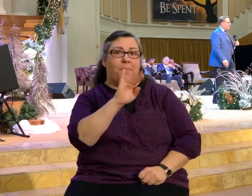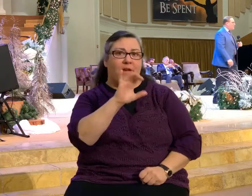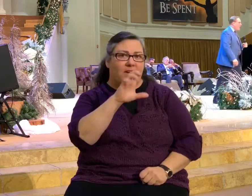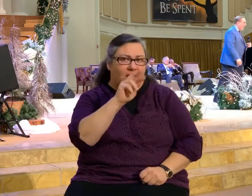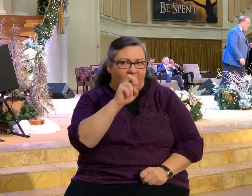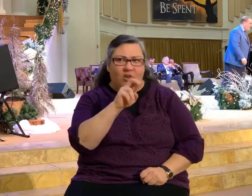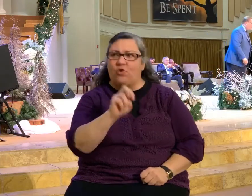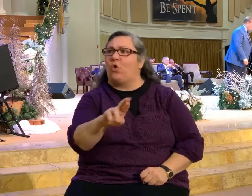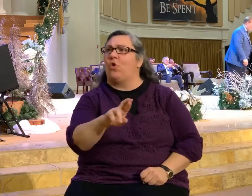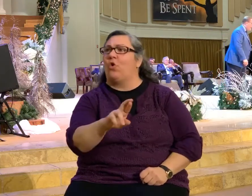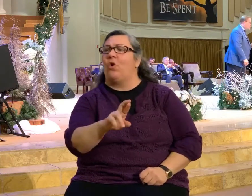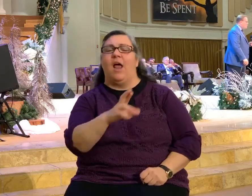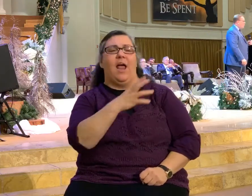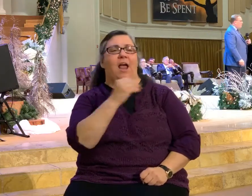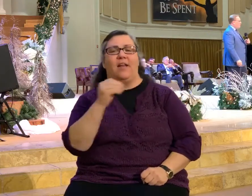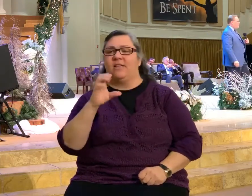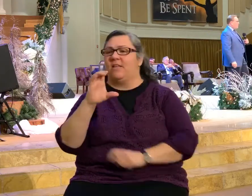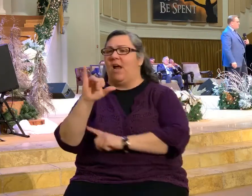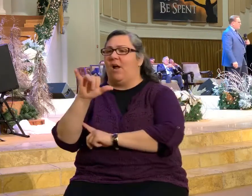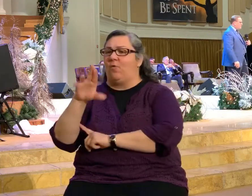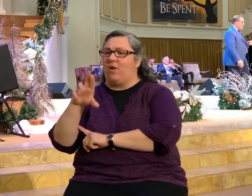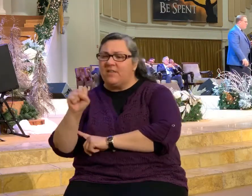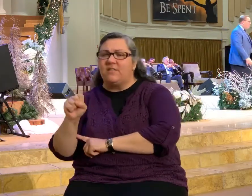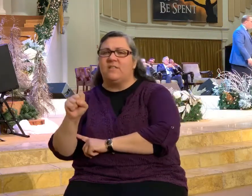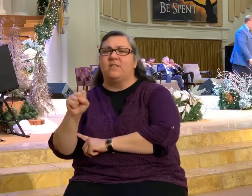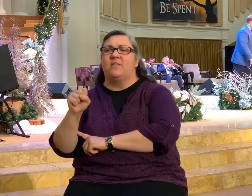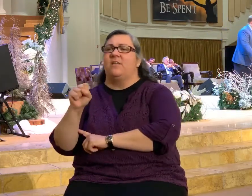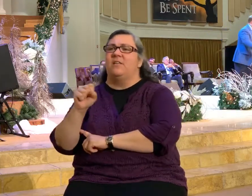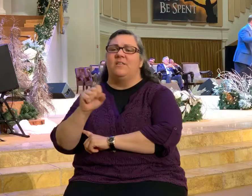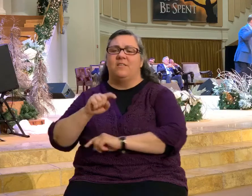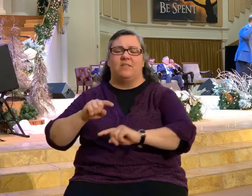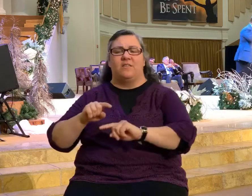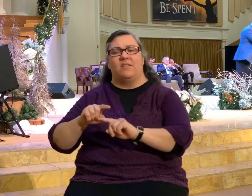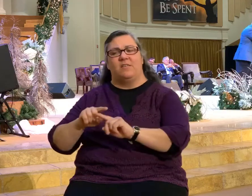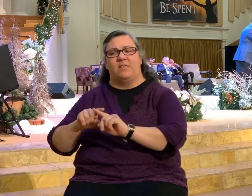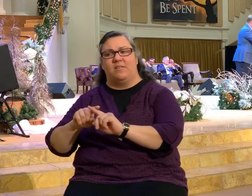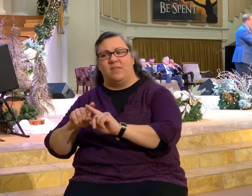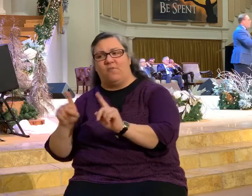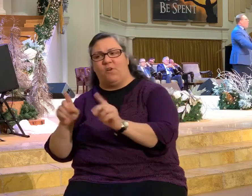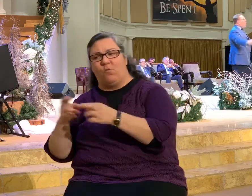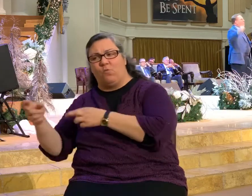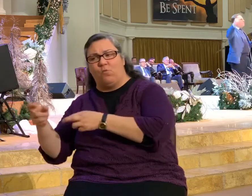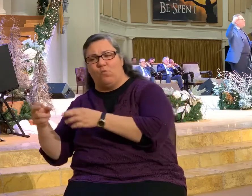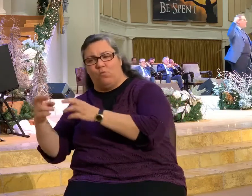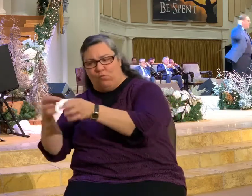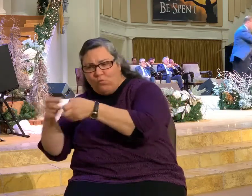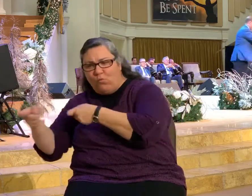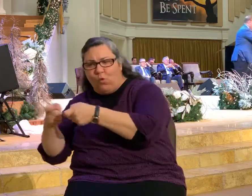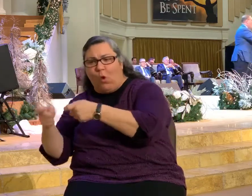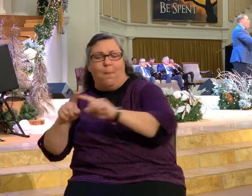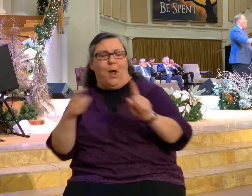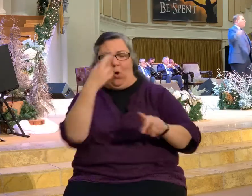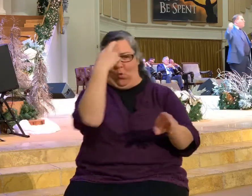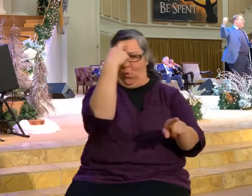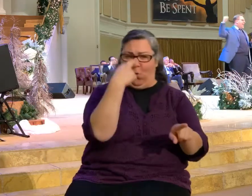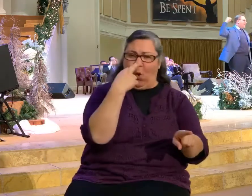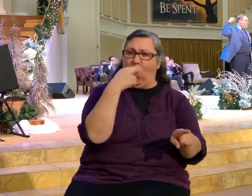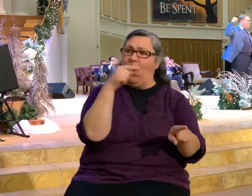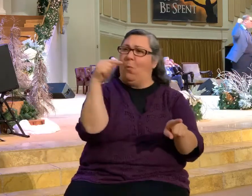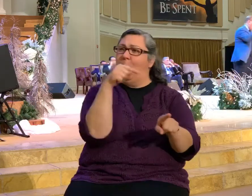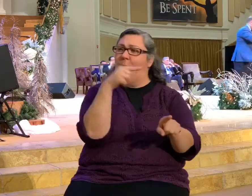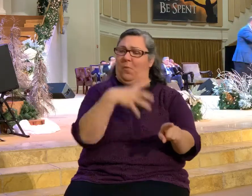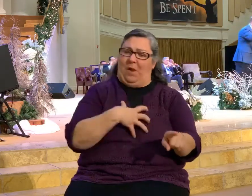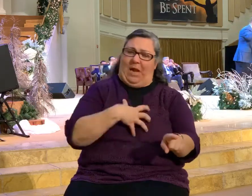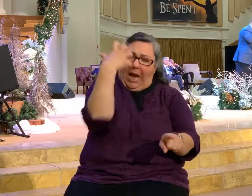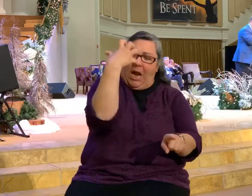it the gentle hand of Cyrus ruling from a distance, but Rome was dominion. Rome was heat. Rome was